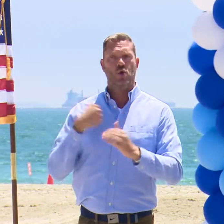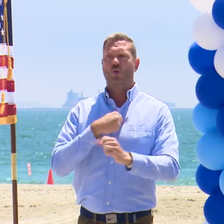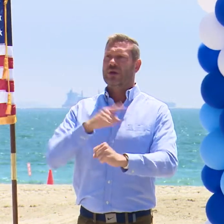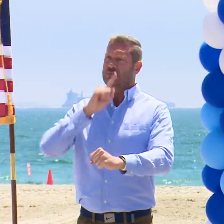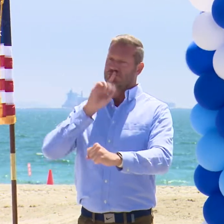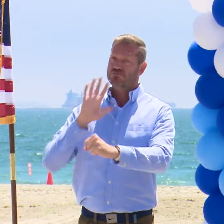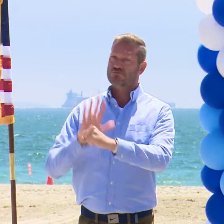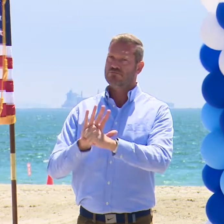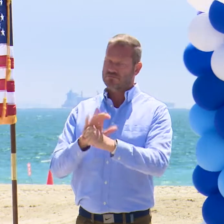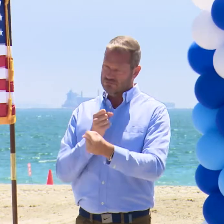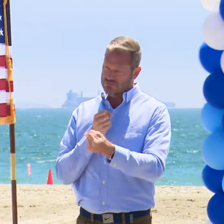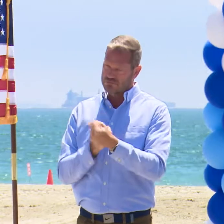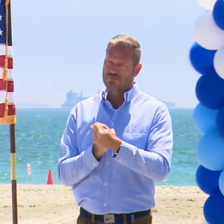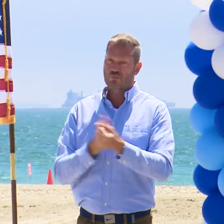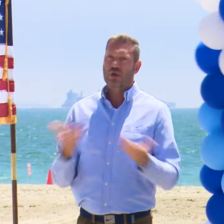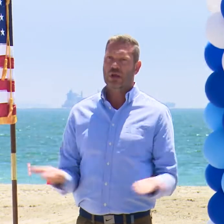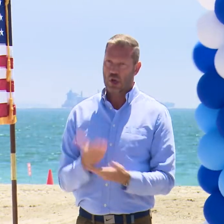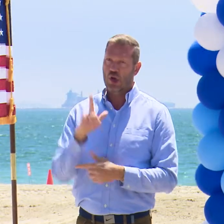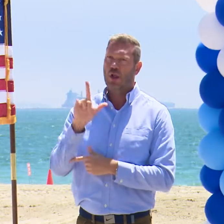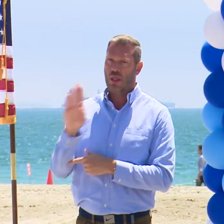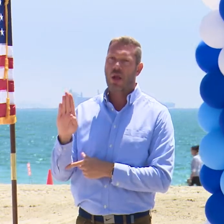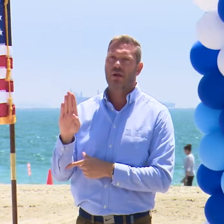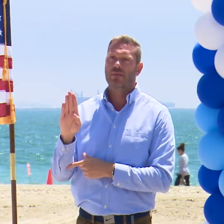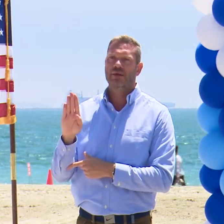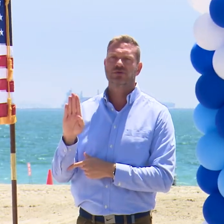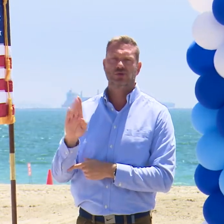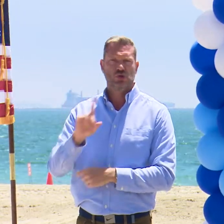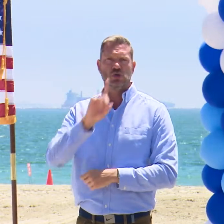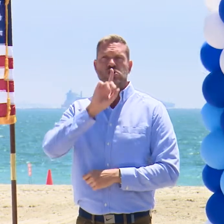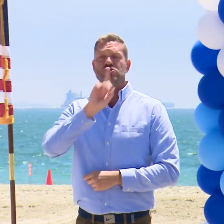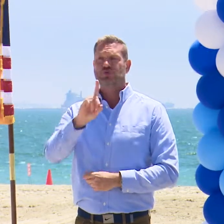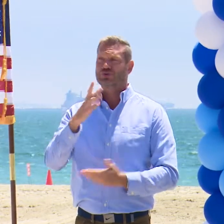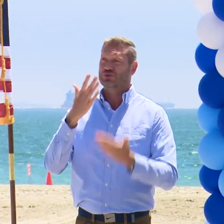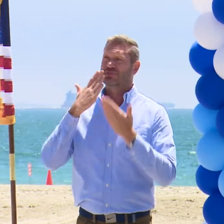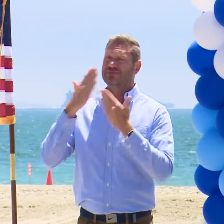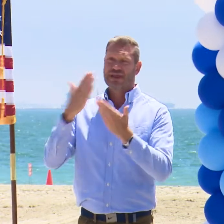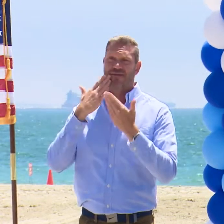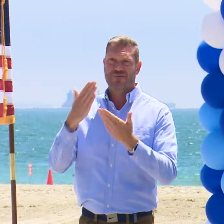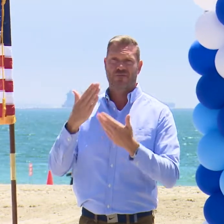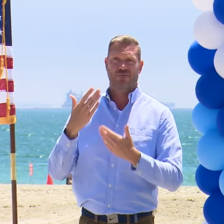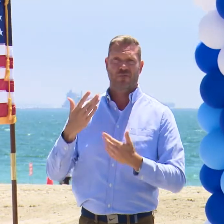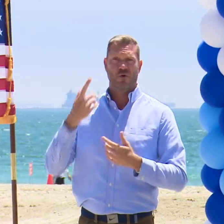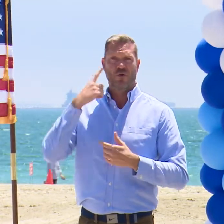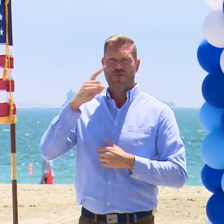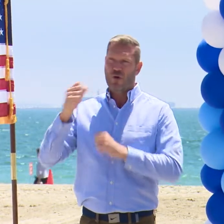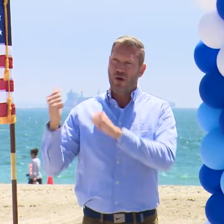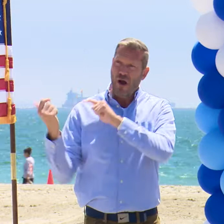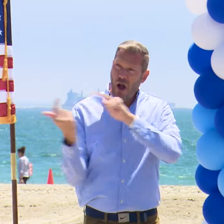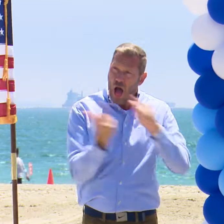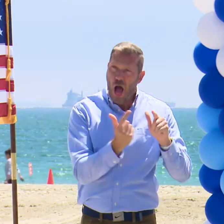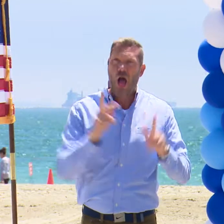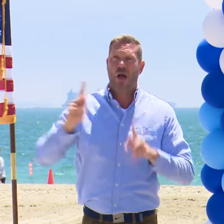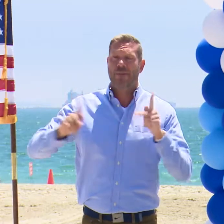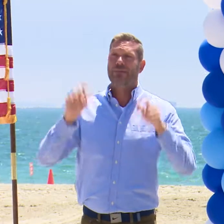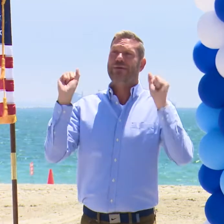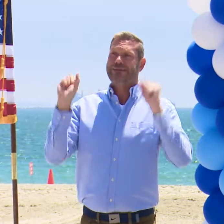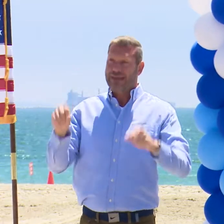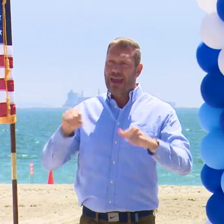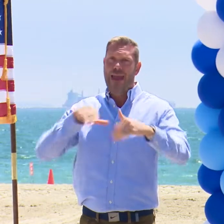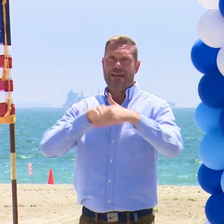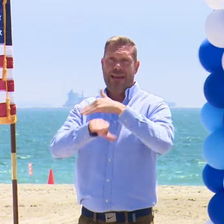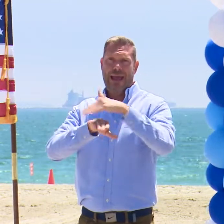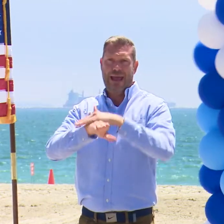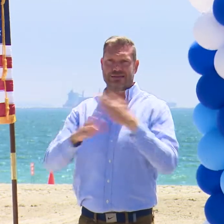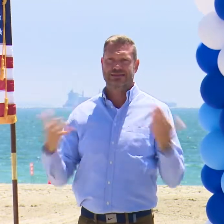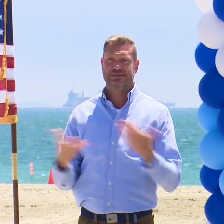Beach, and we're incredibly grateful to ensure that all folks have access to our coastline. And as we all know, not